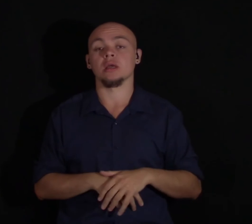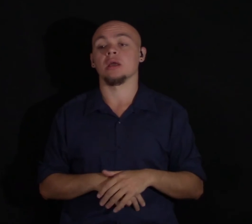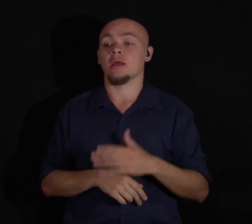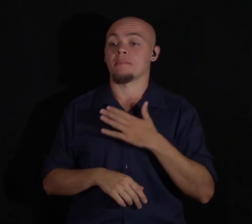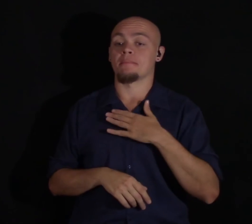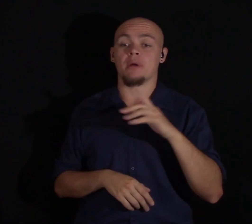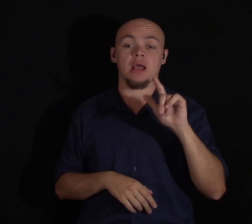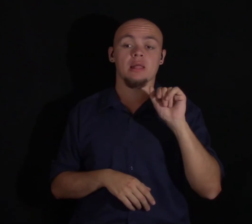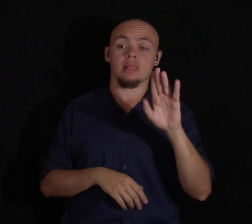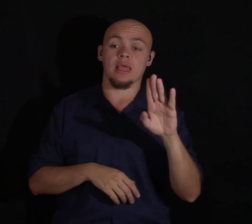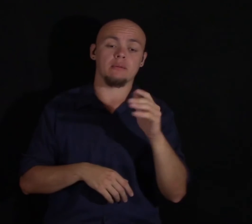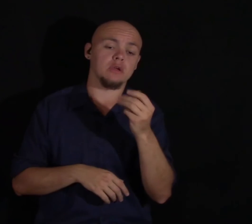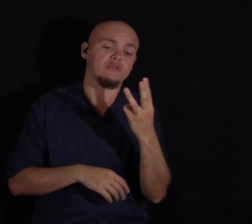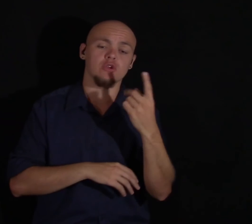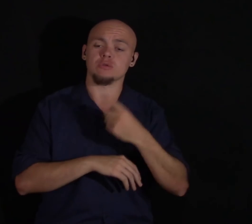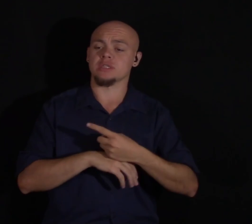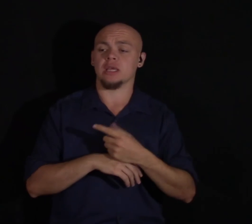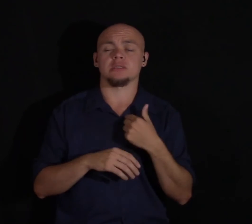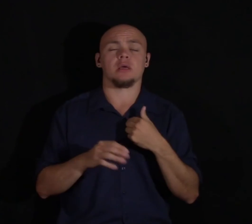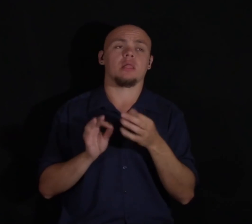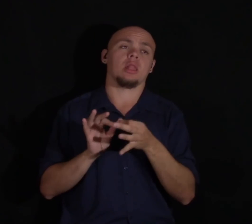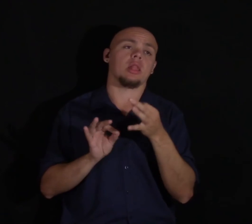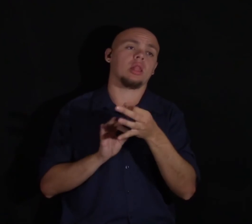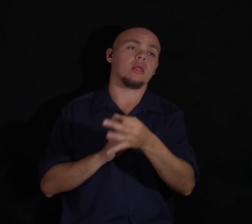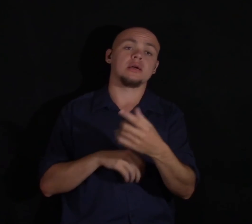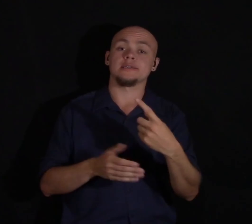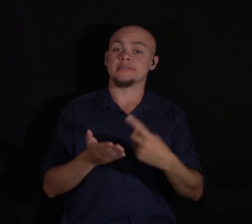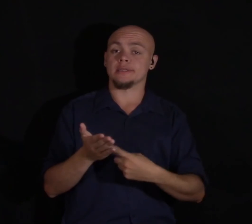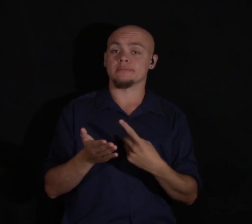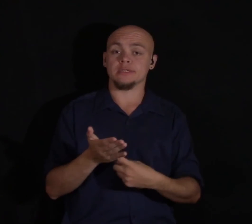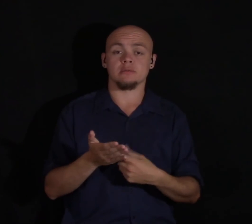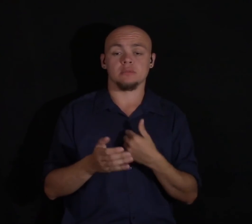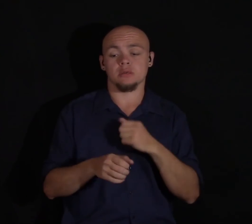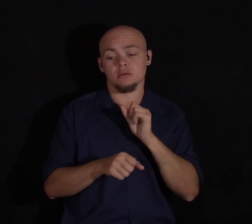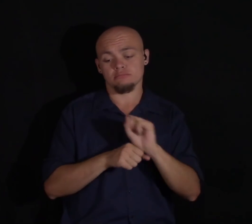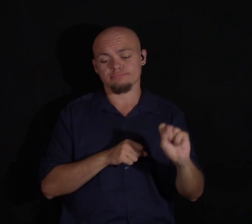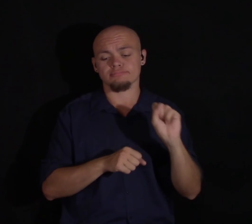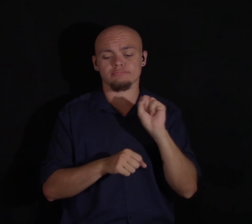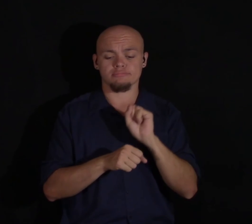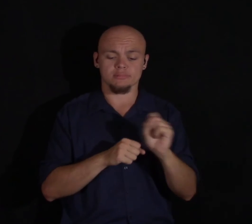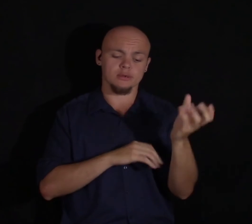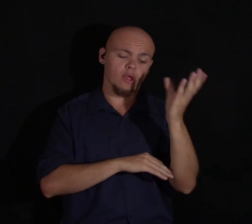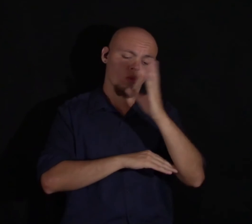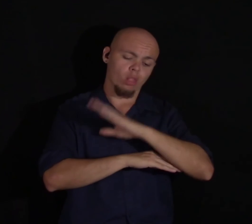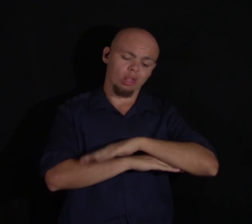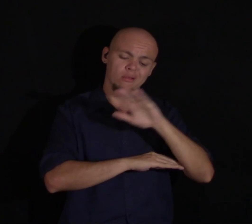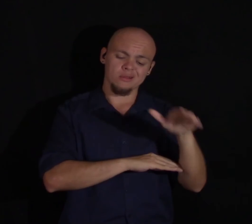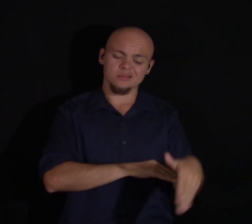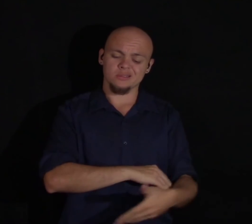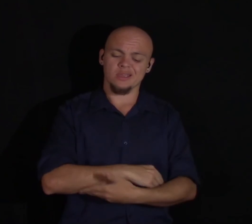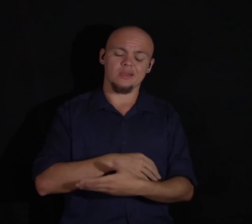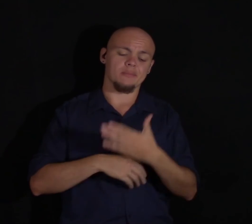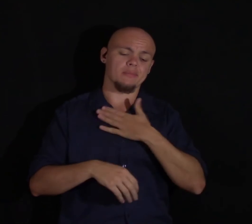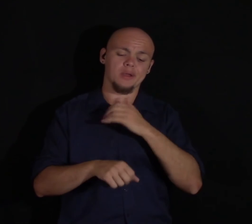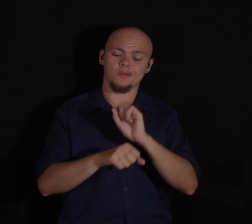for several days, and at other times I toiled day and night in order to complete my work. It